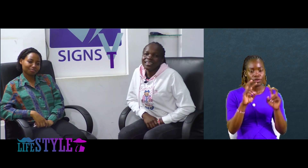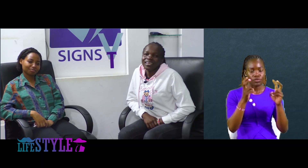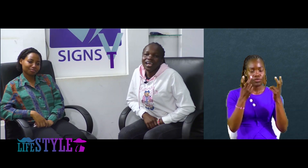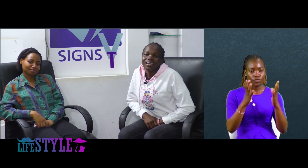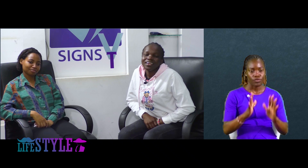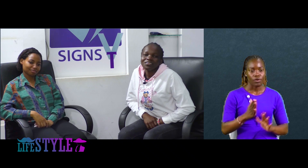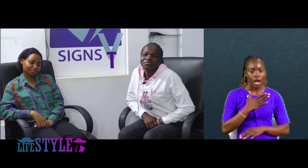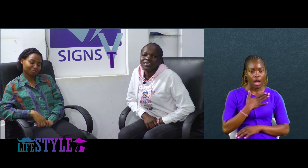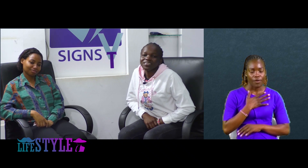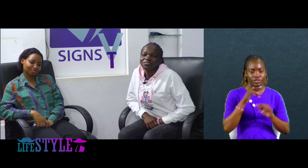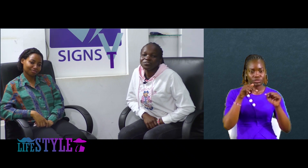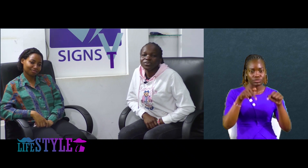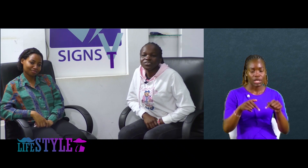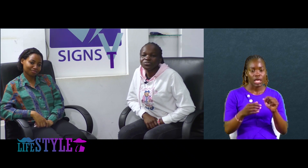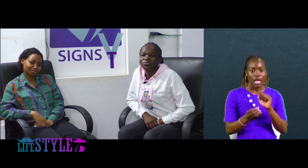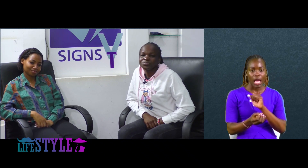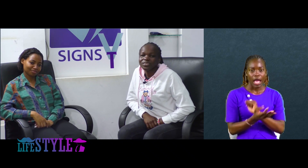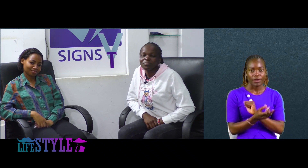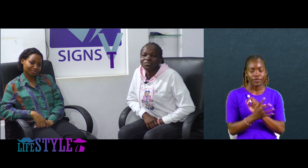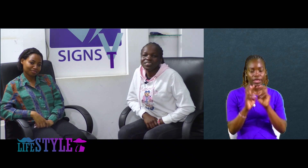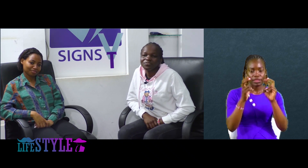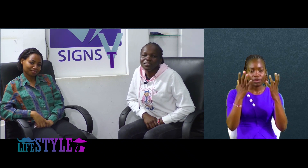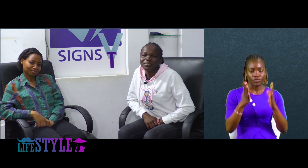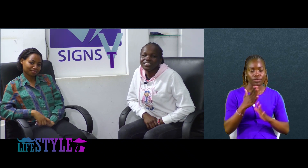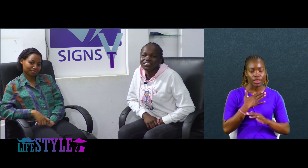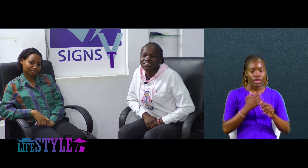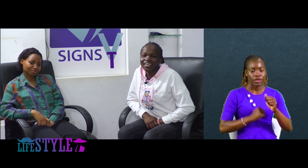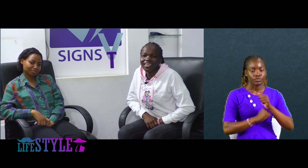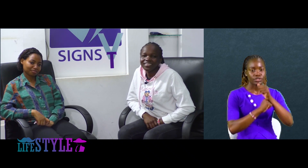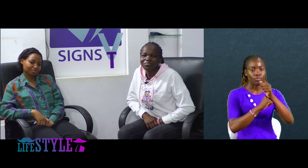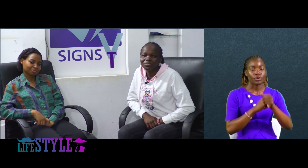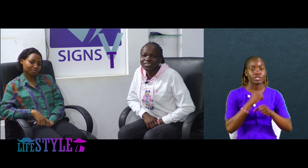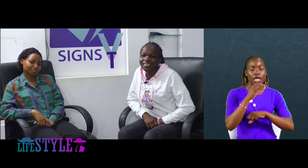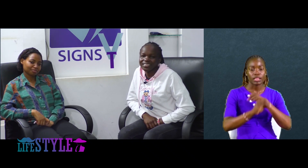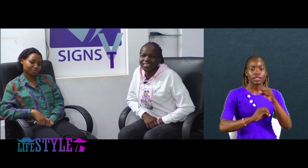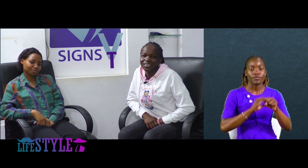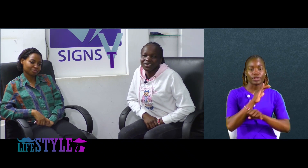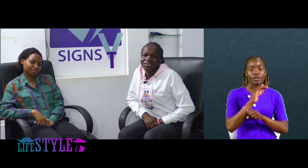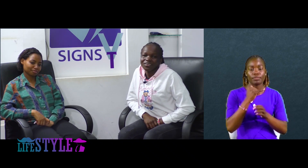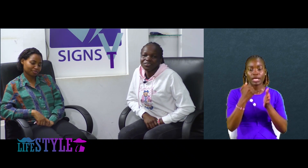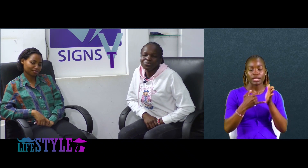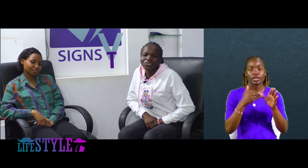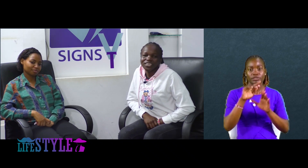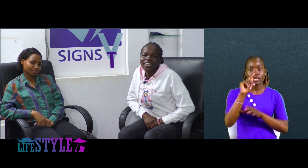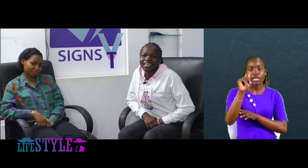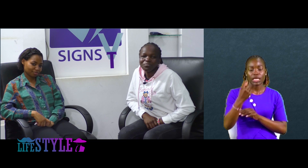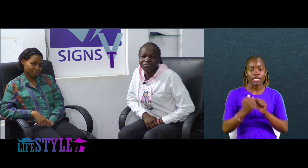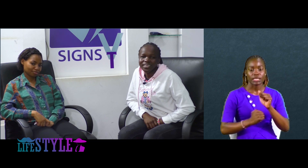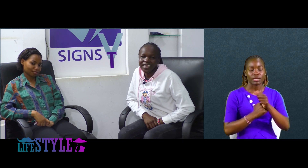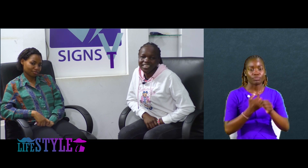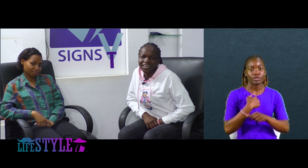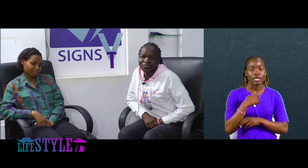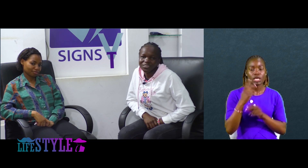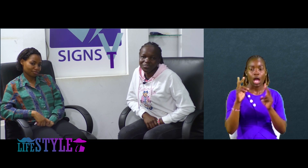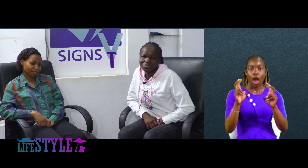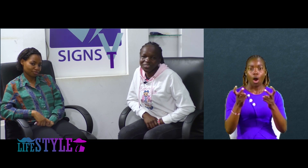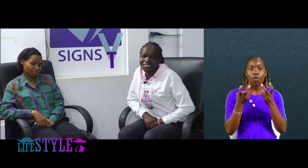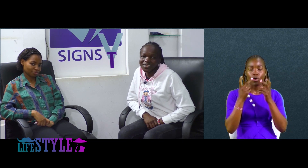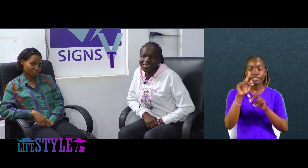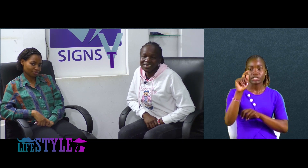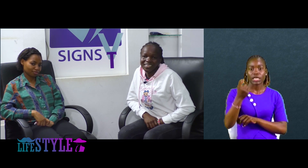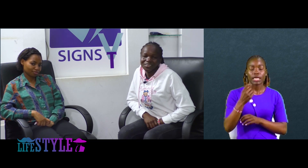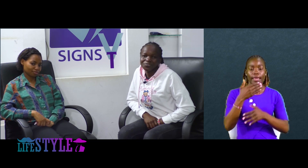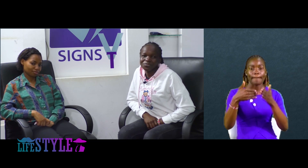today, and advise our viewers to support the film industry in Kenya. Support us. Watch Kenya, build Kenya. Whatever